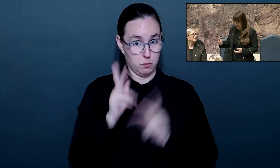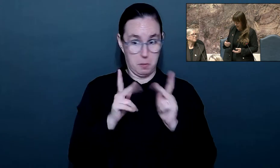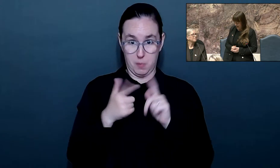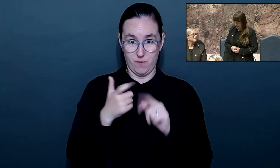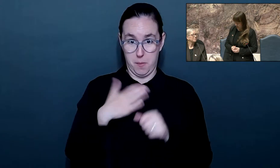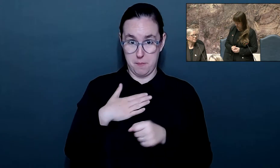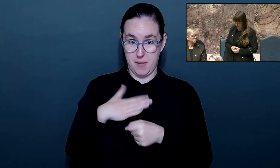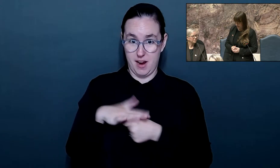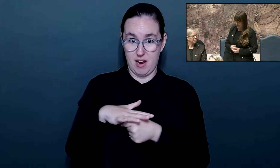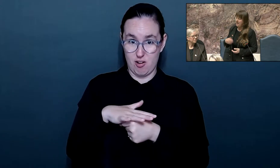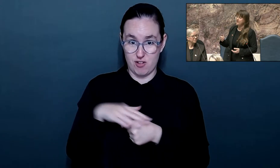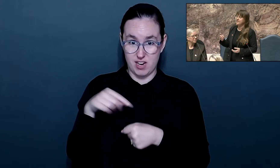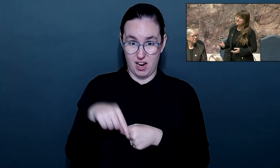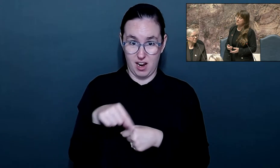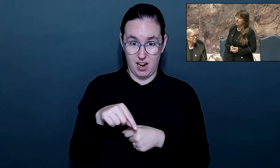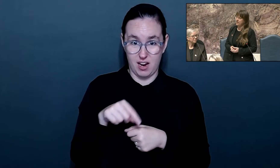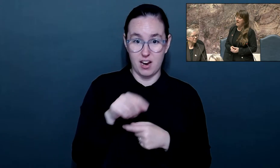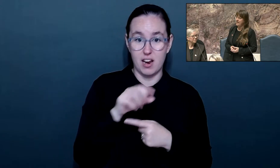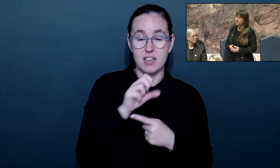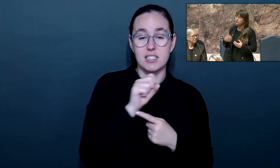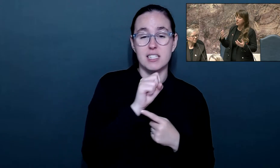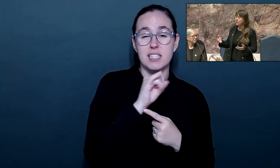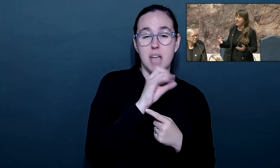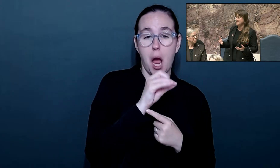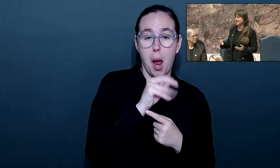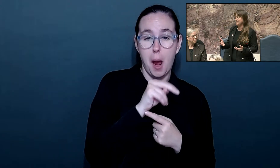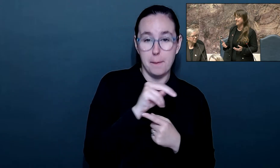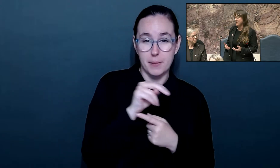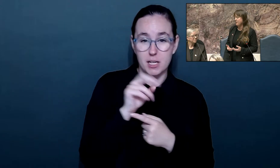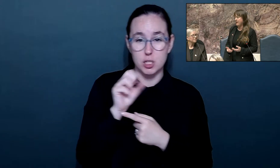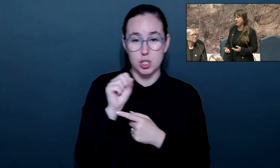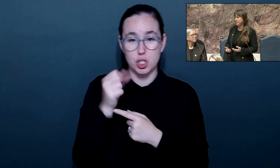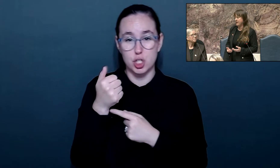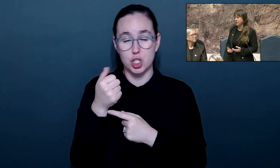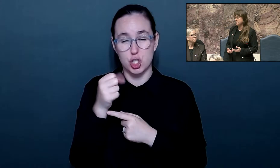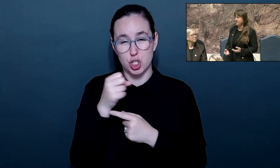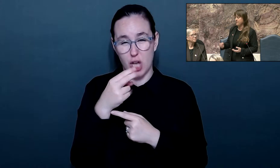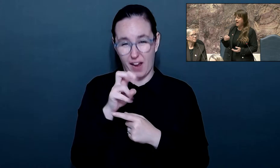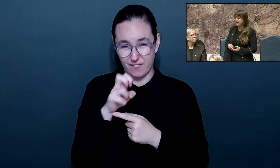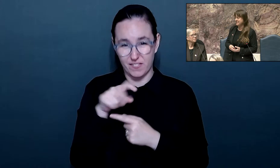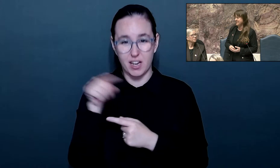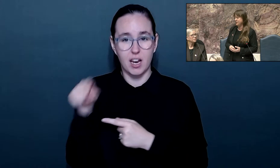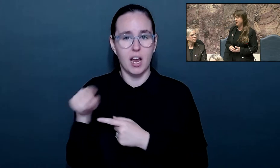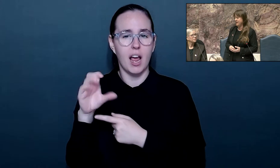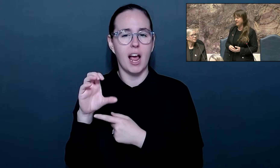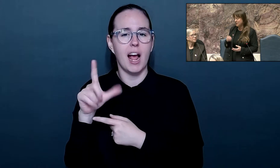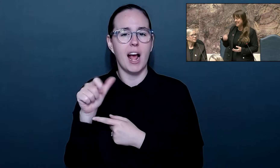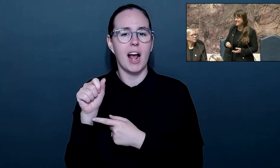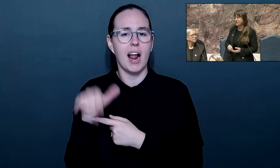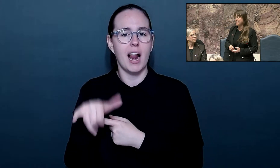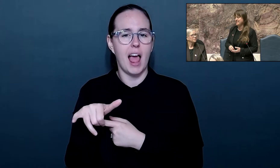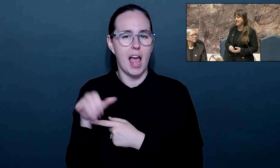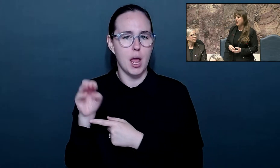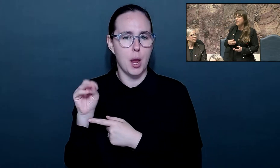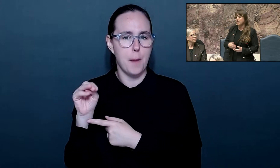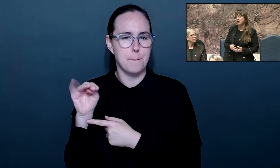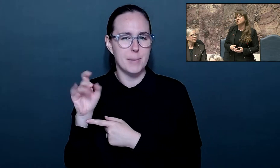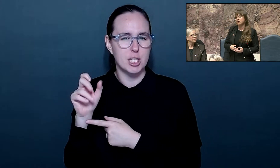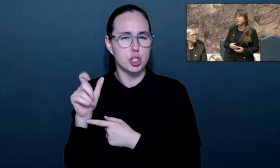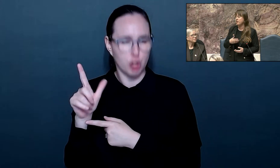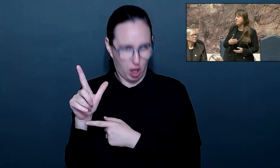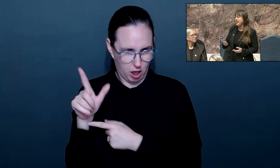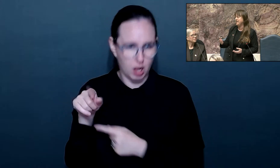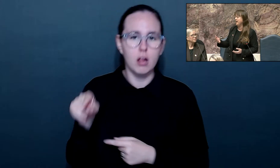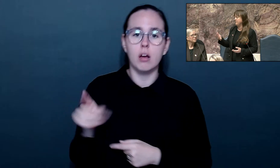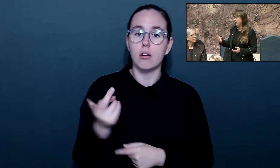Mitchell, along with Kevin Eastwood, and it showcases firefighters from my constituency, but